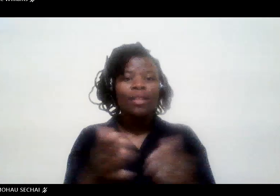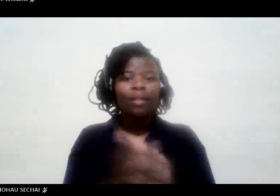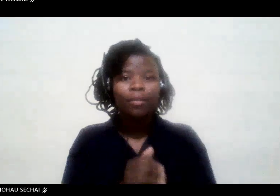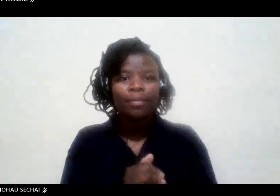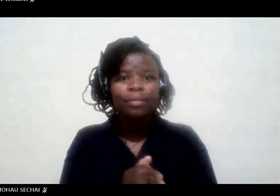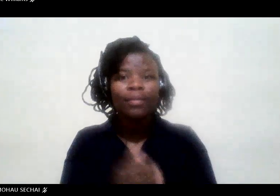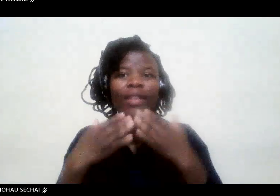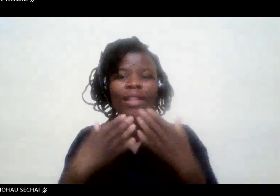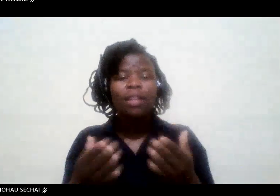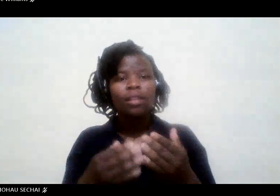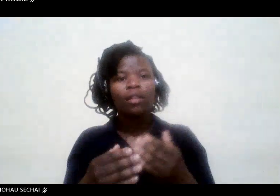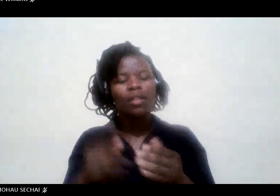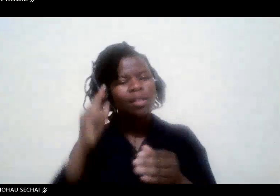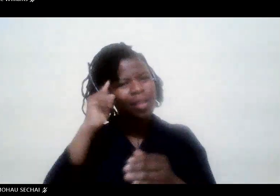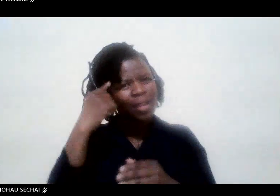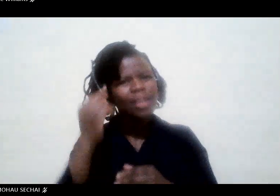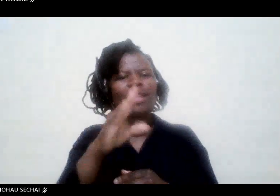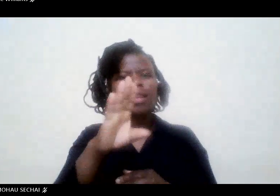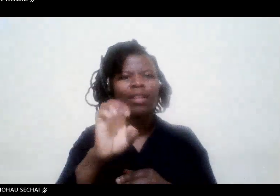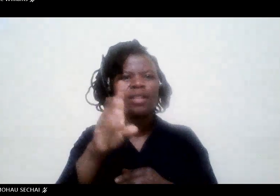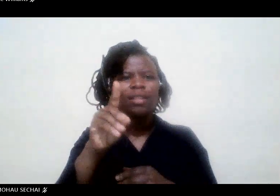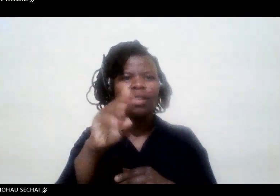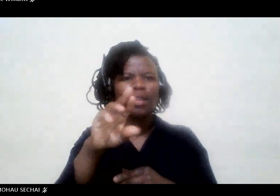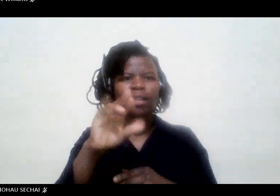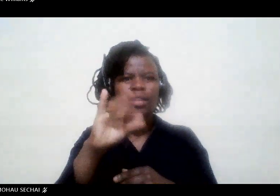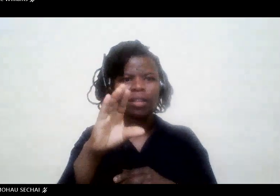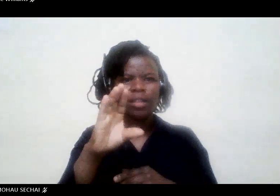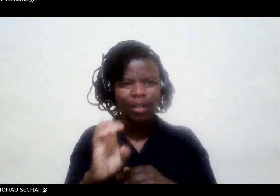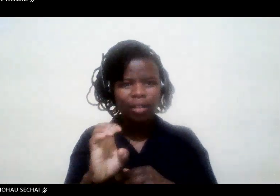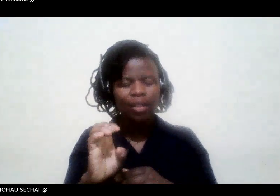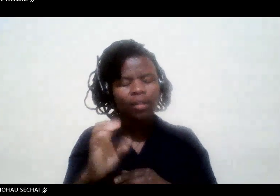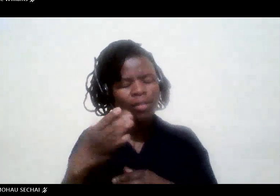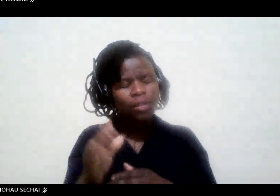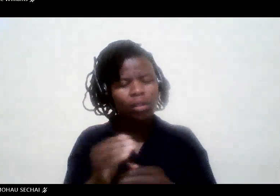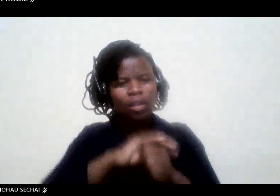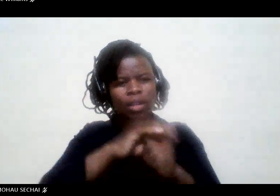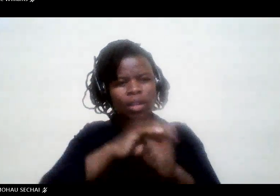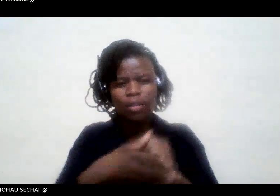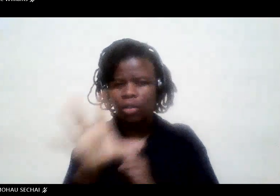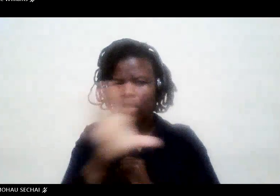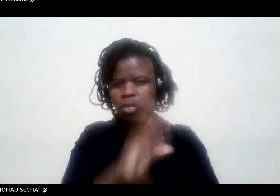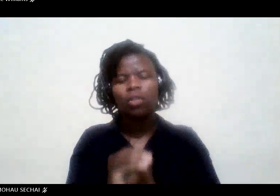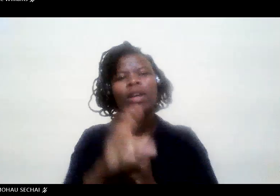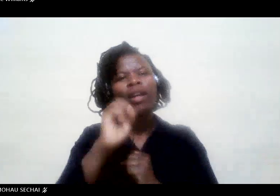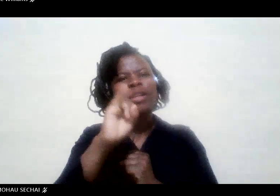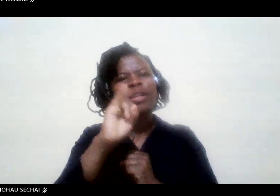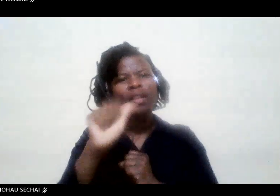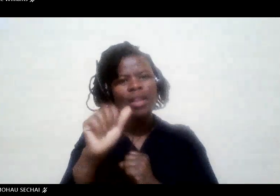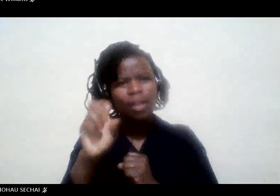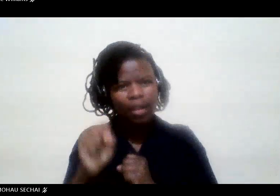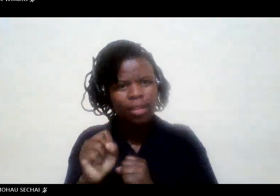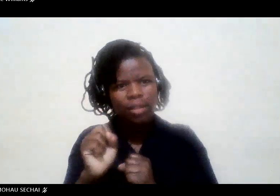Cedric has covered a lot, and on this, yes, I just wanted to mention that it's important to screen as